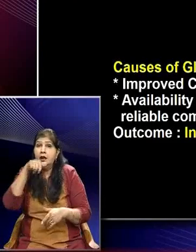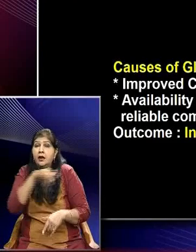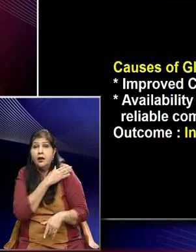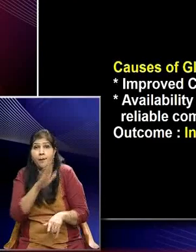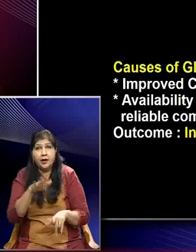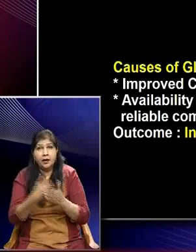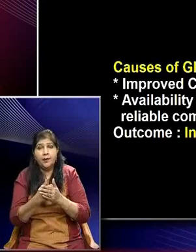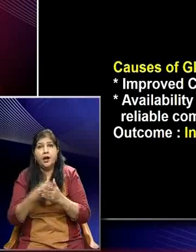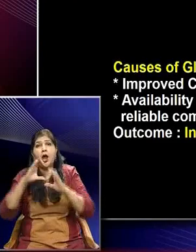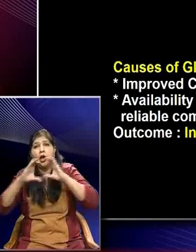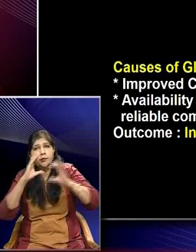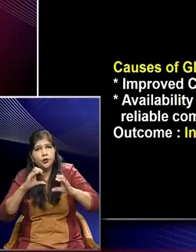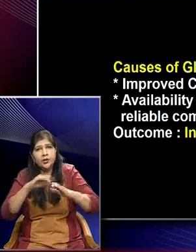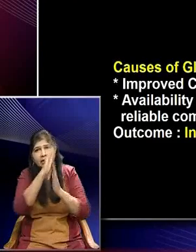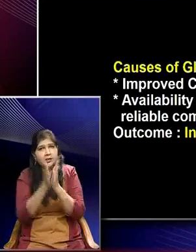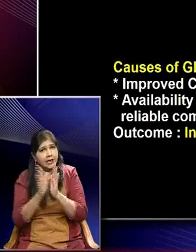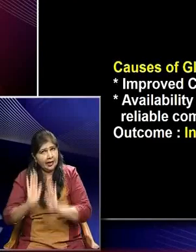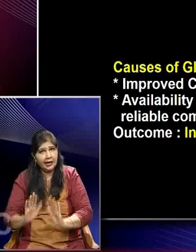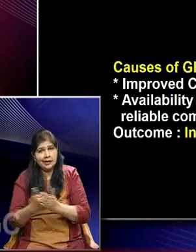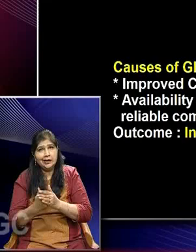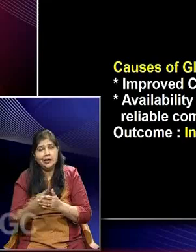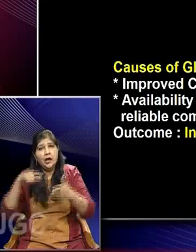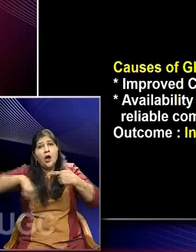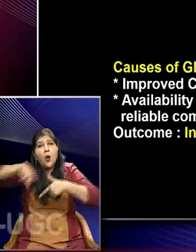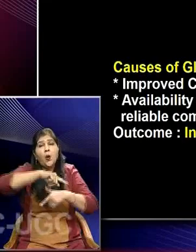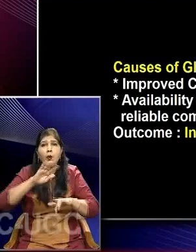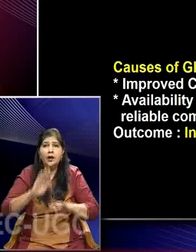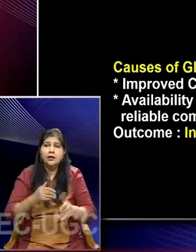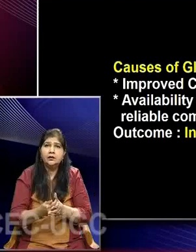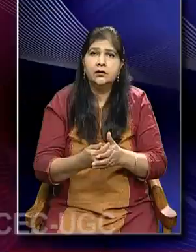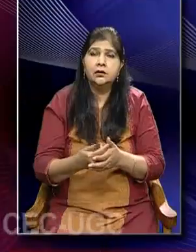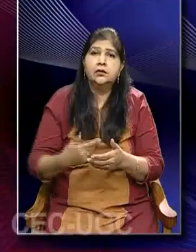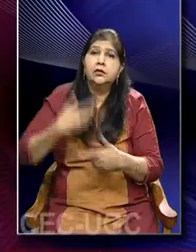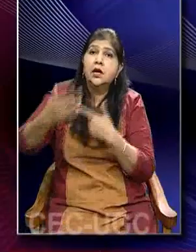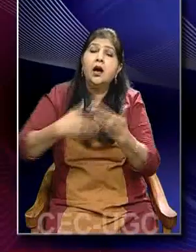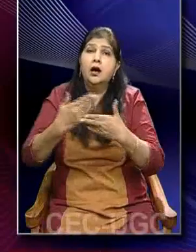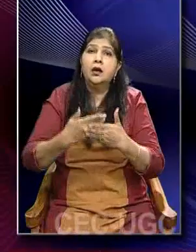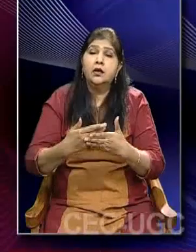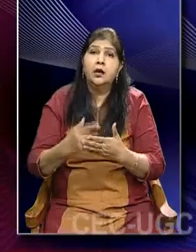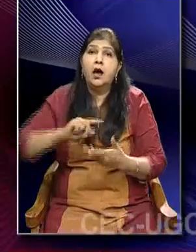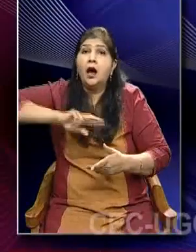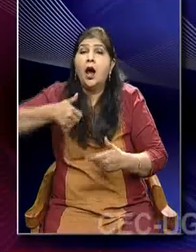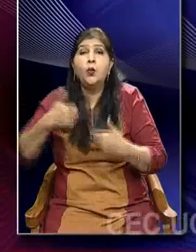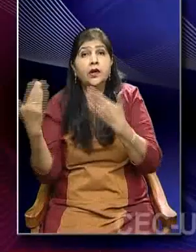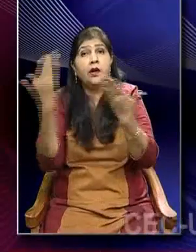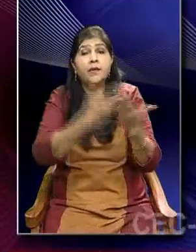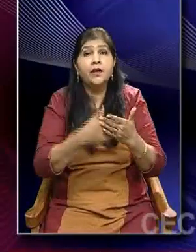reliable communications, all of them have led to an important outcome, that